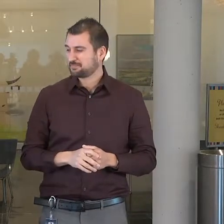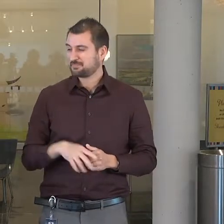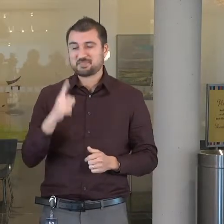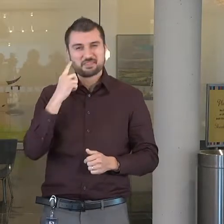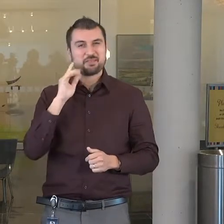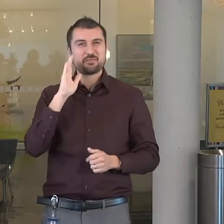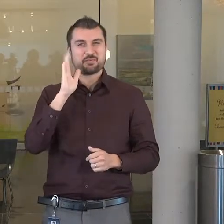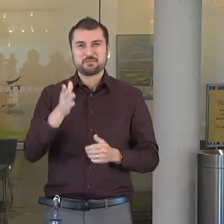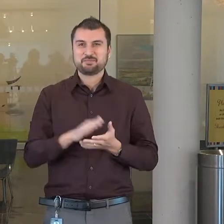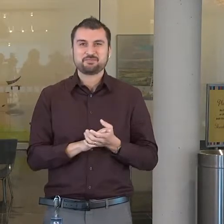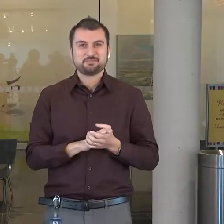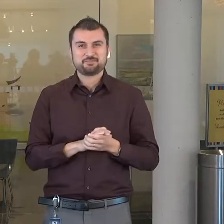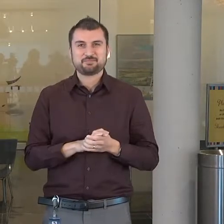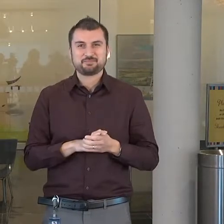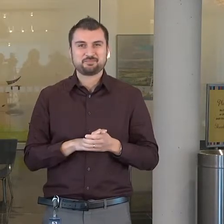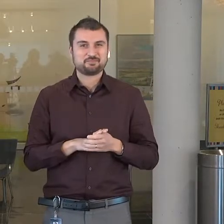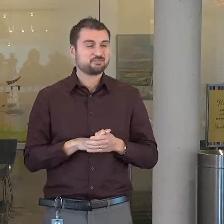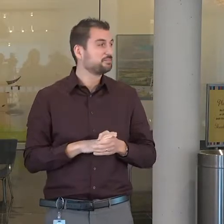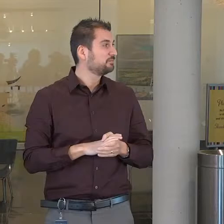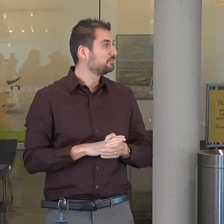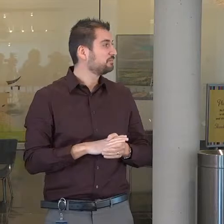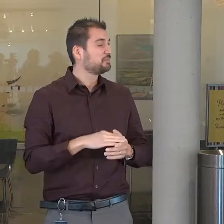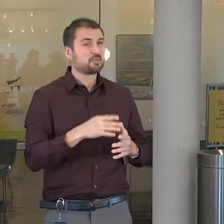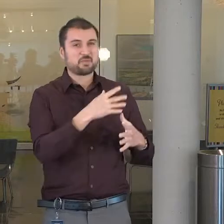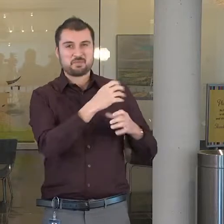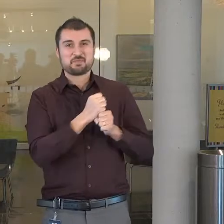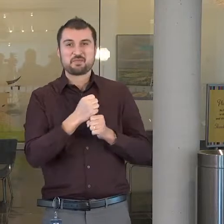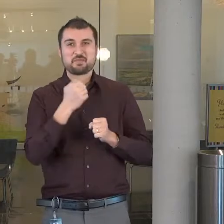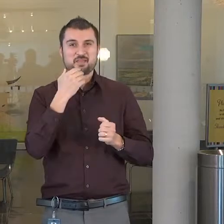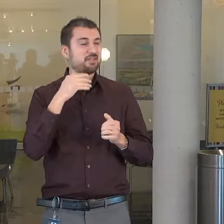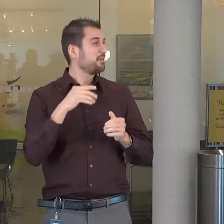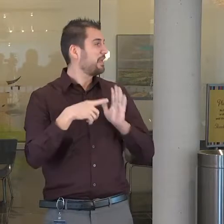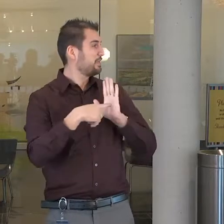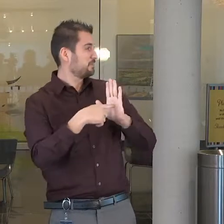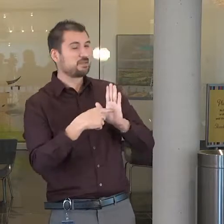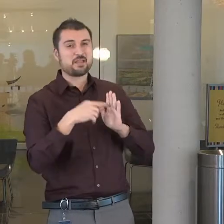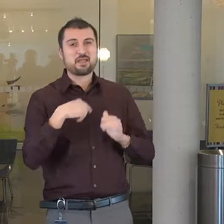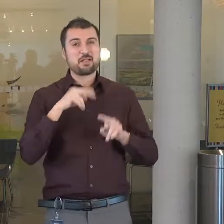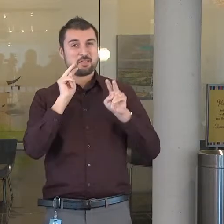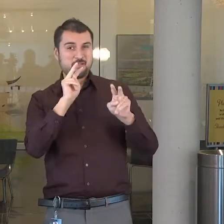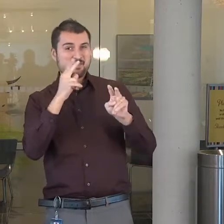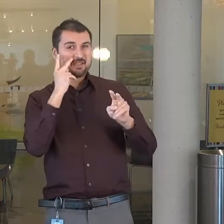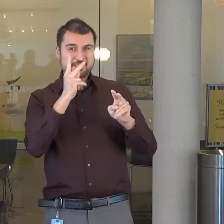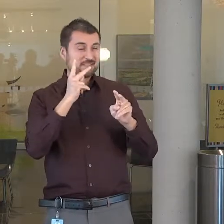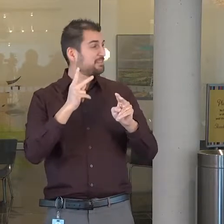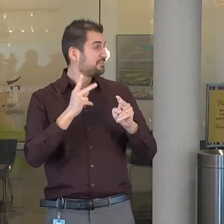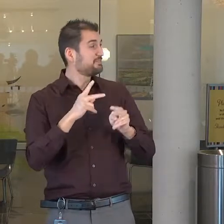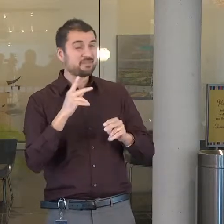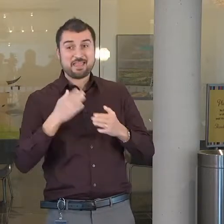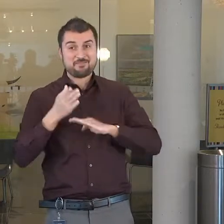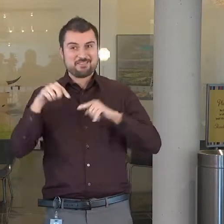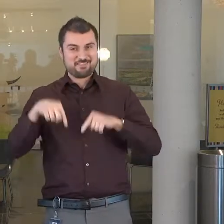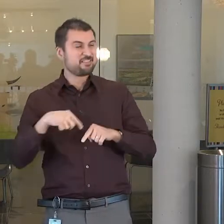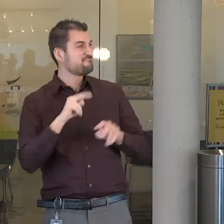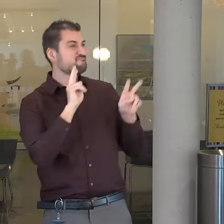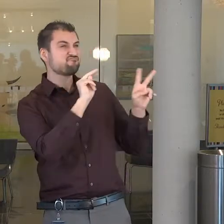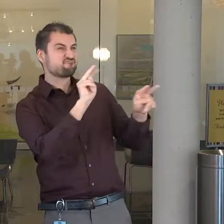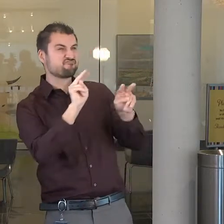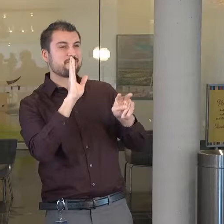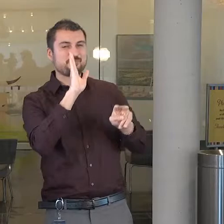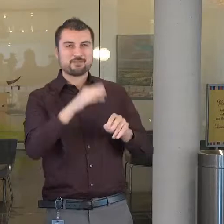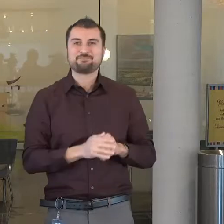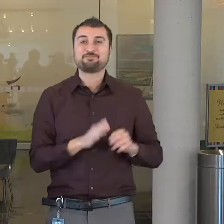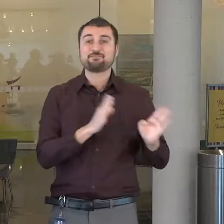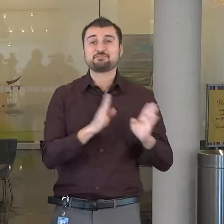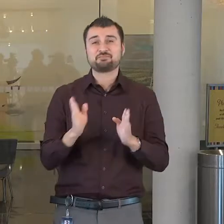it's going to be well-received exhibition. I look forward to getting a sneak peek of it after this. So next thing we're going